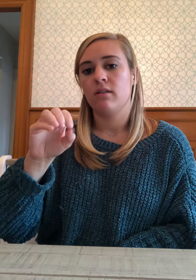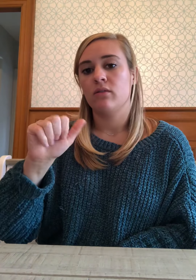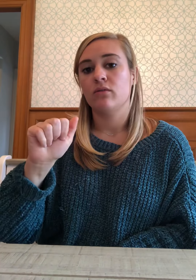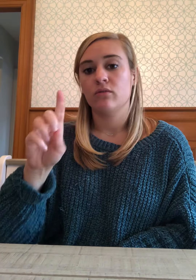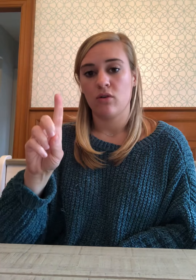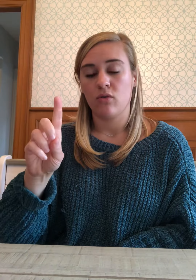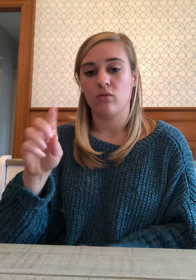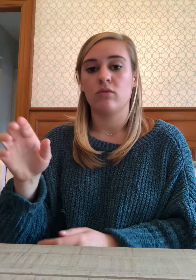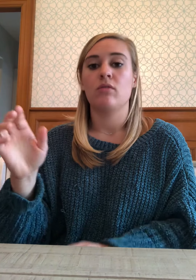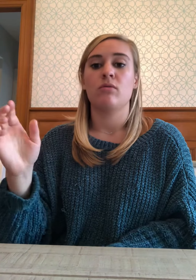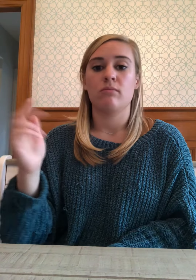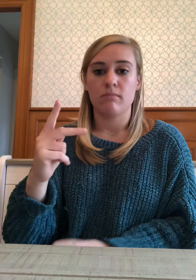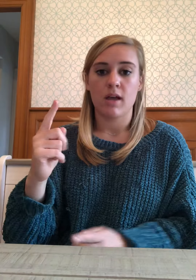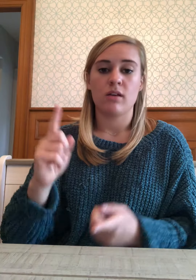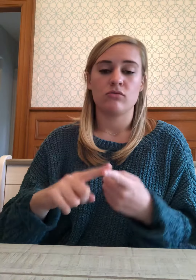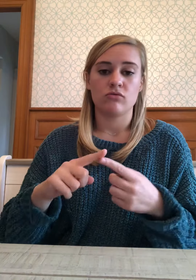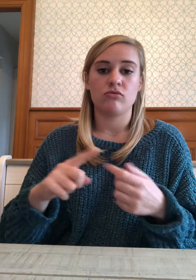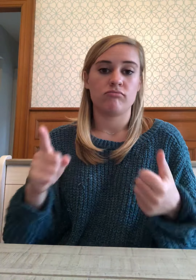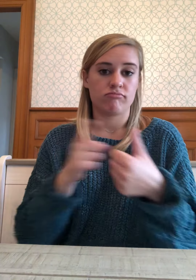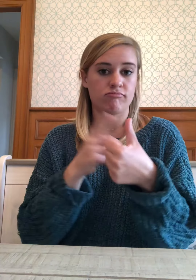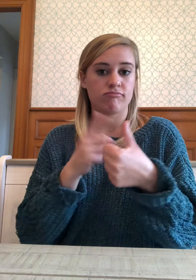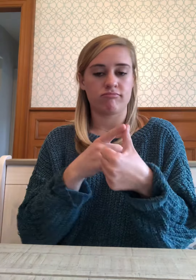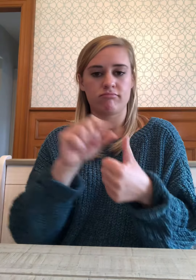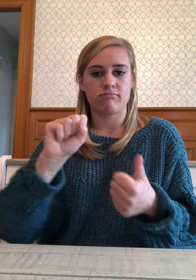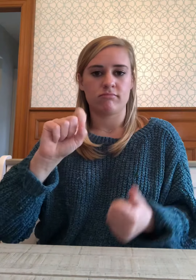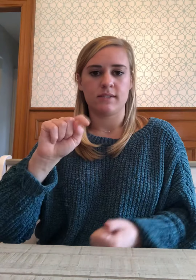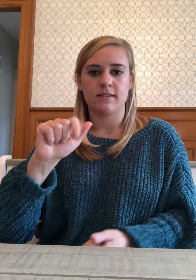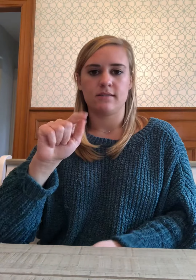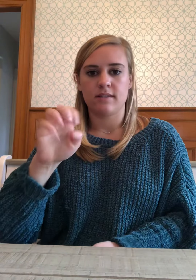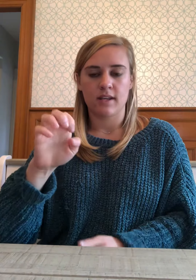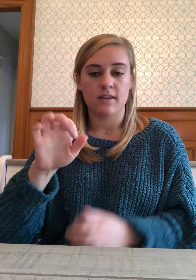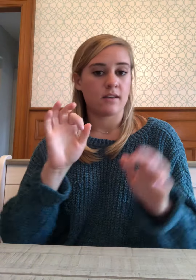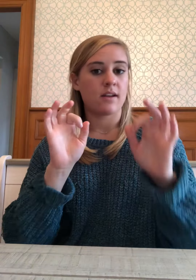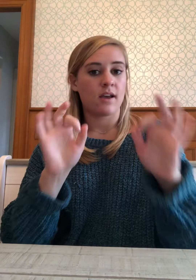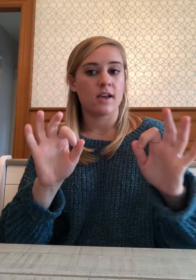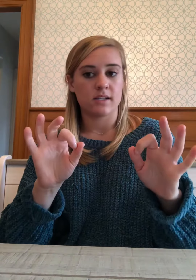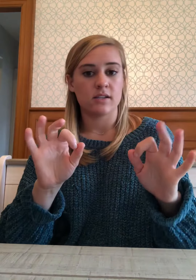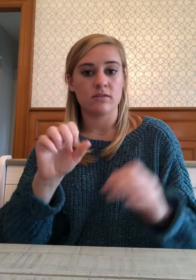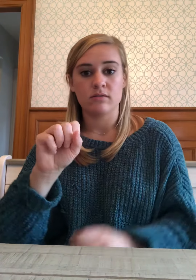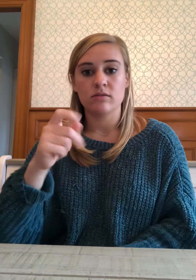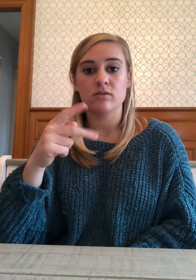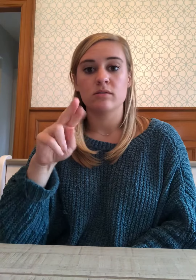to an initial state. An ideal spring would release constant force,